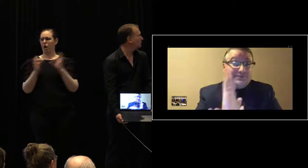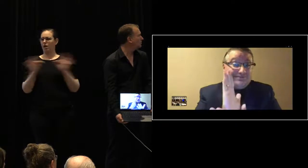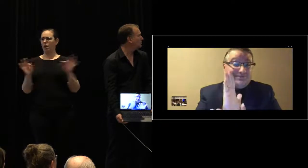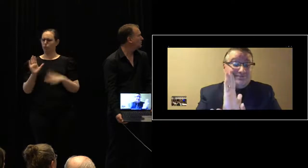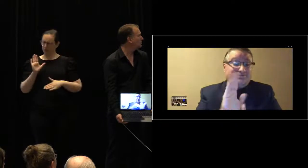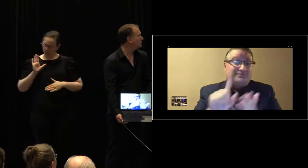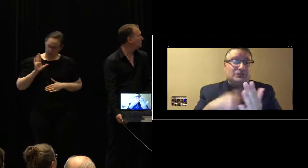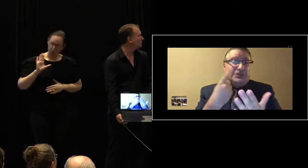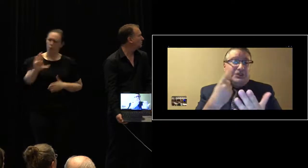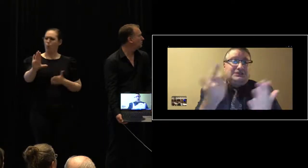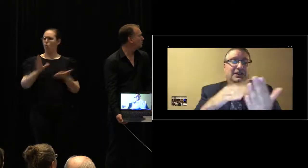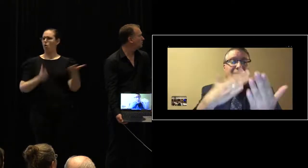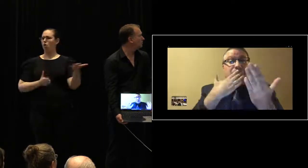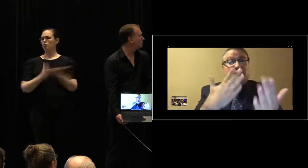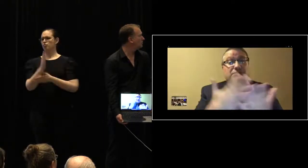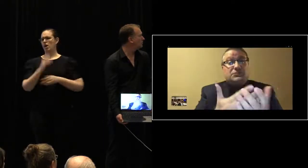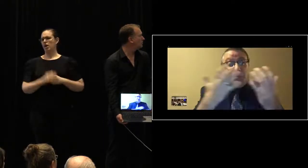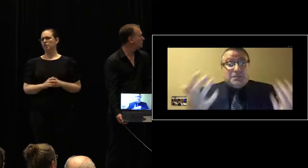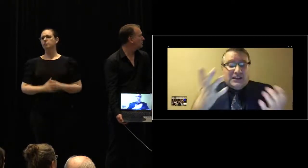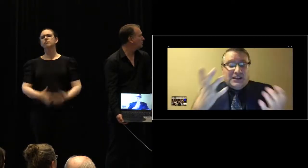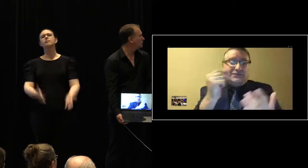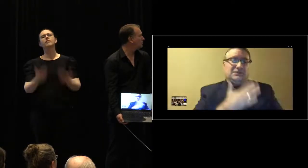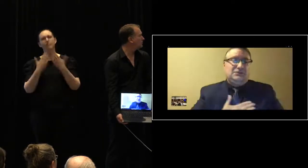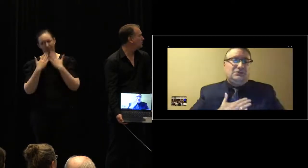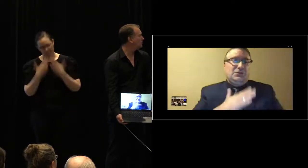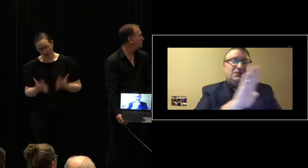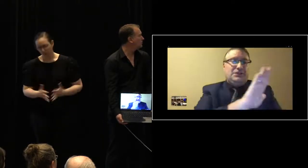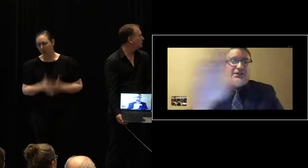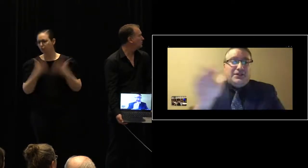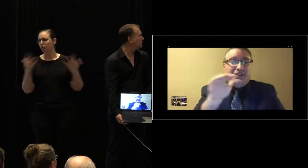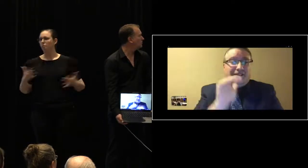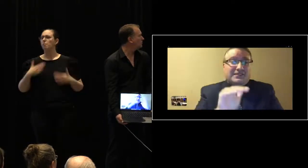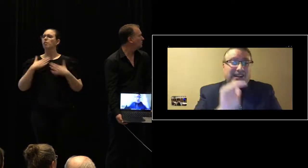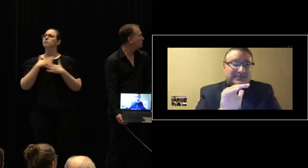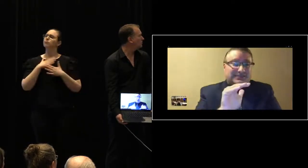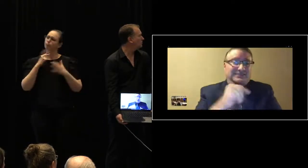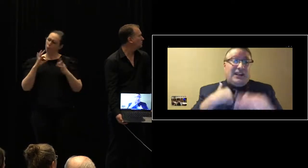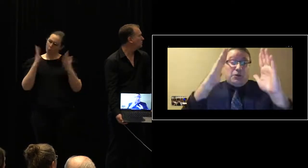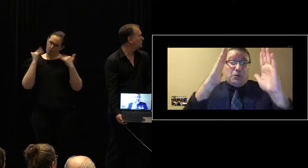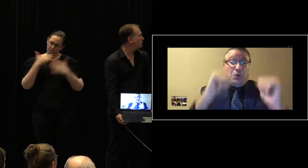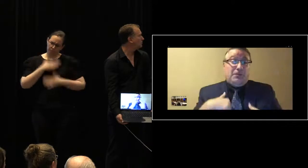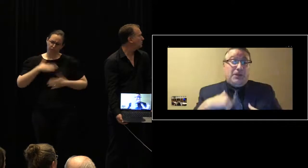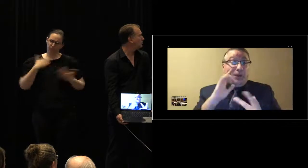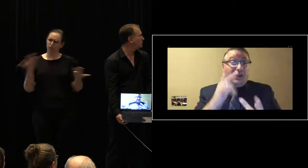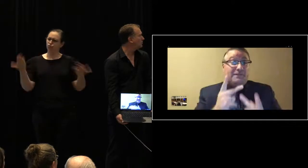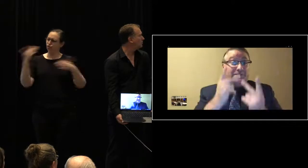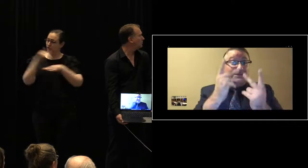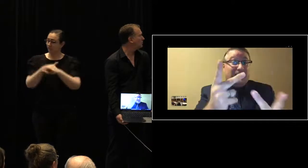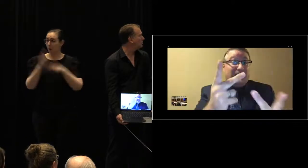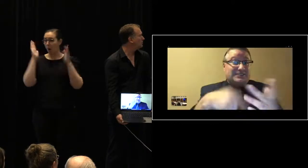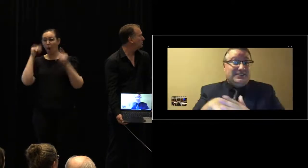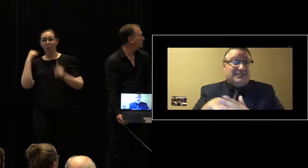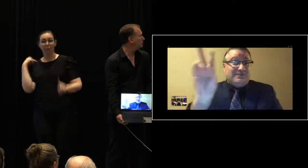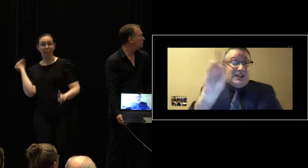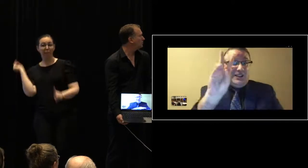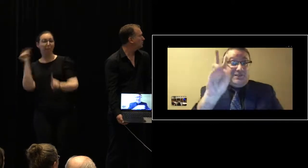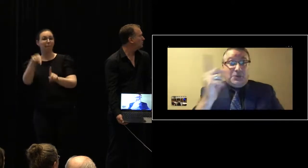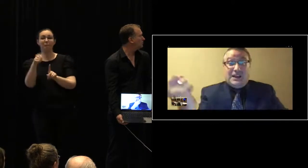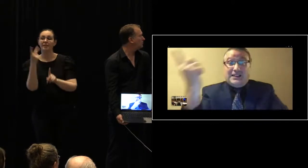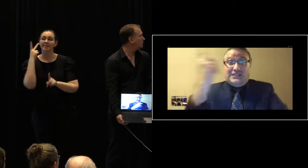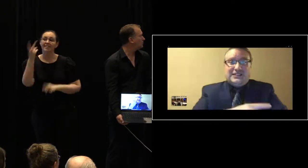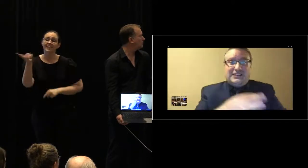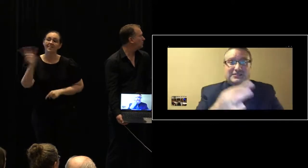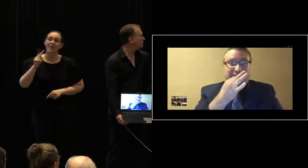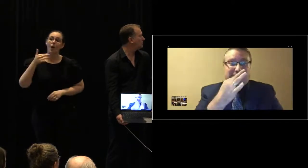language. So once again, thank you so much, and please do enjoy the rest of your evening. I hope to visit the